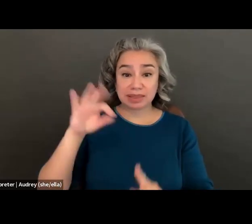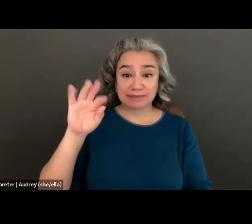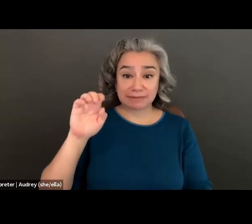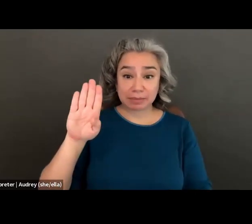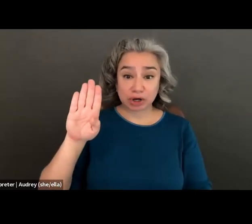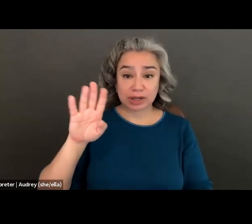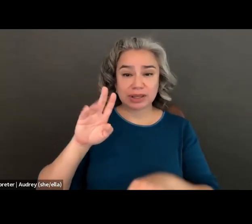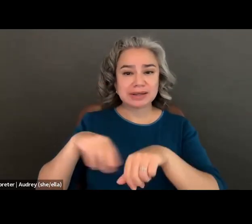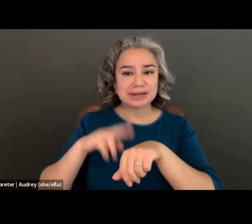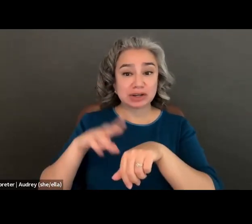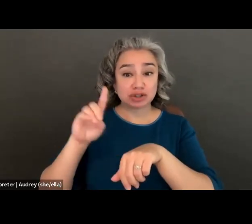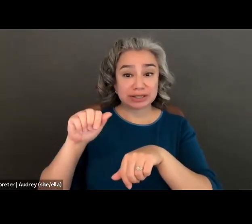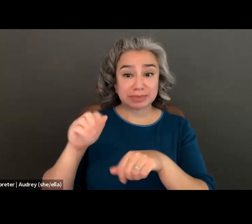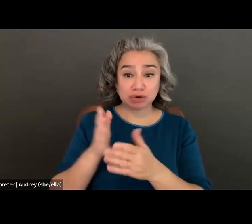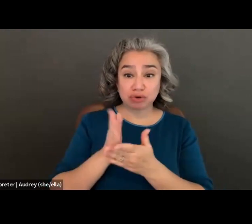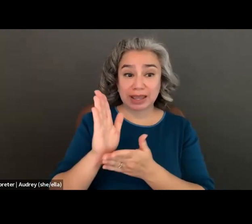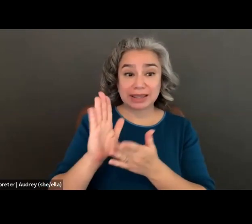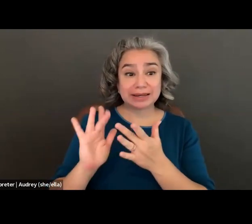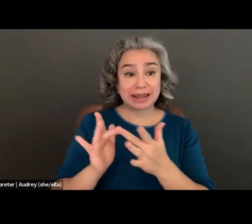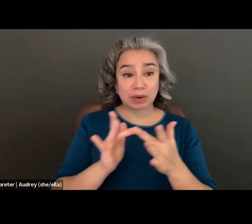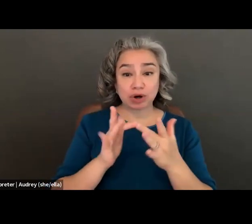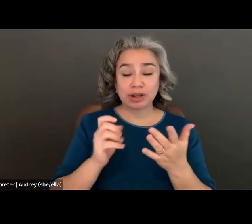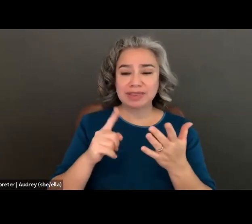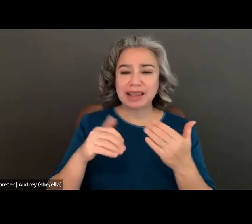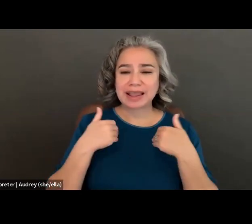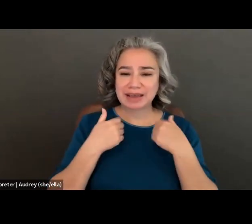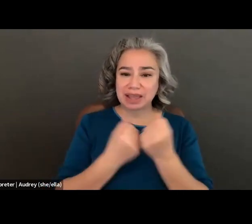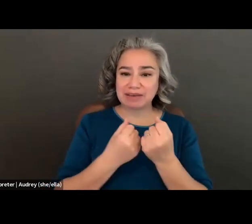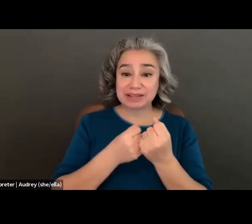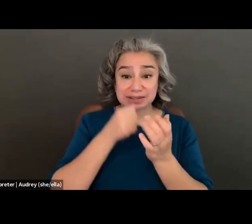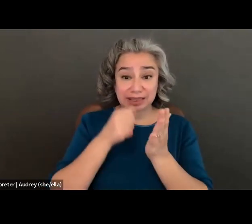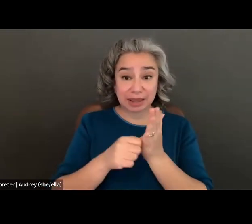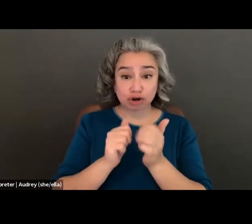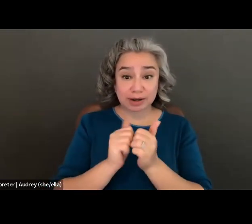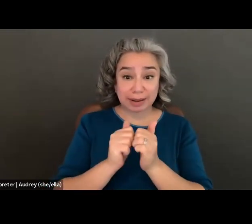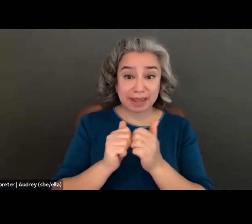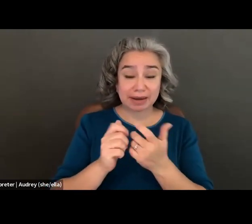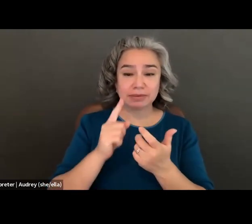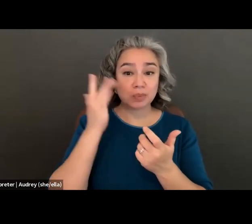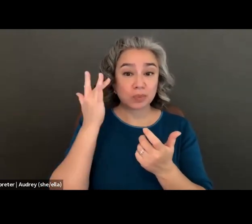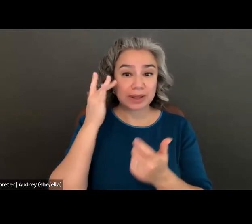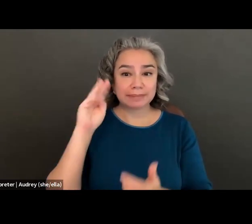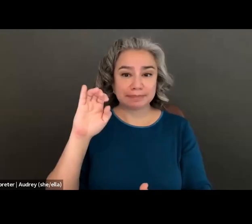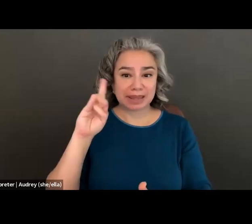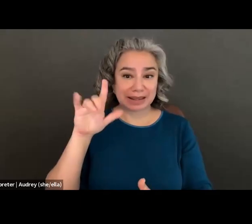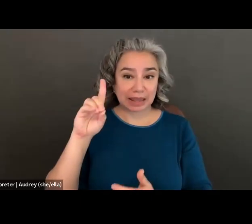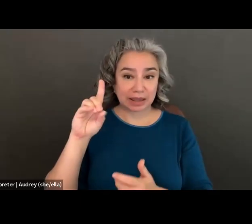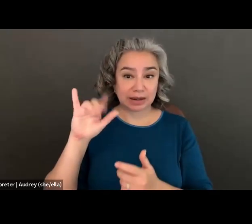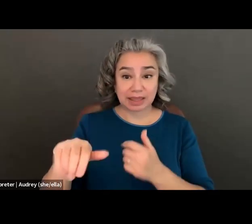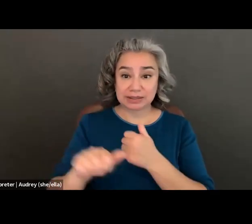the National Disability Rights Network did a advocacy letter campaign because Medicaid is in danger of